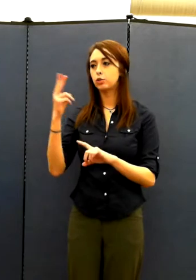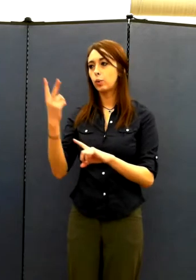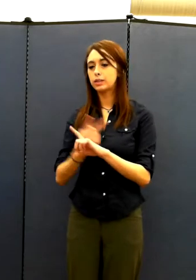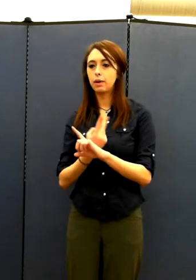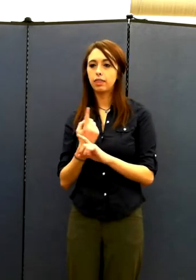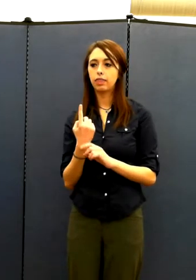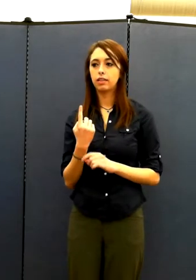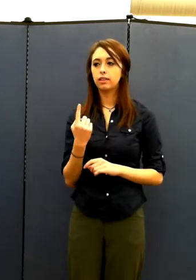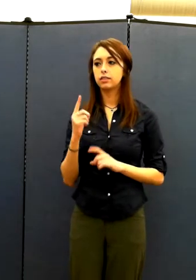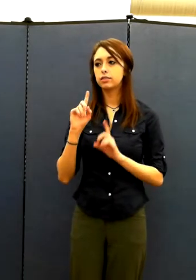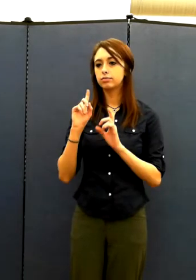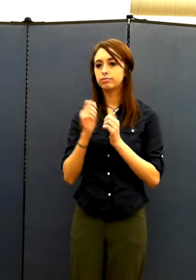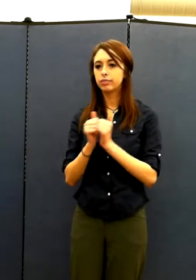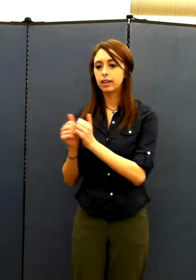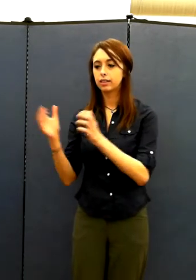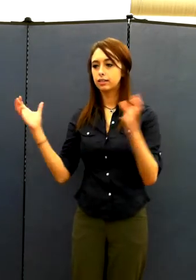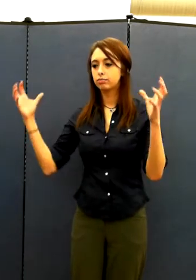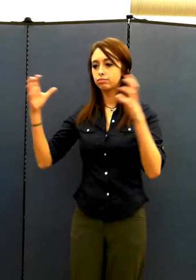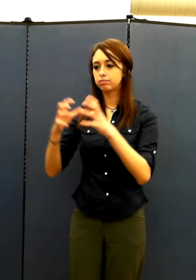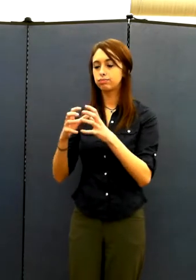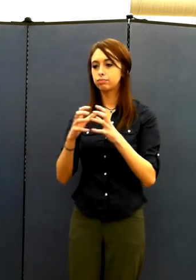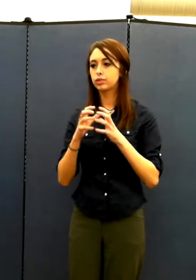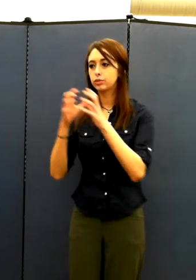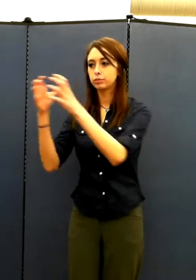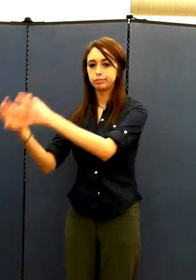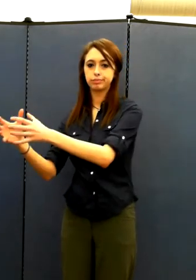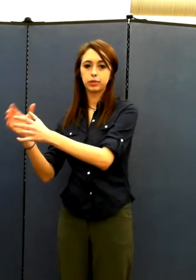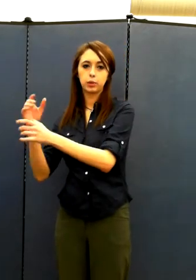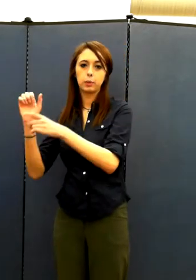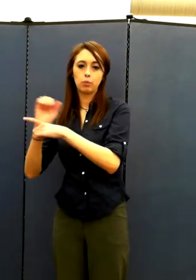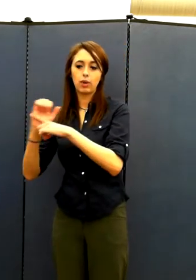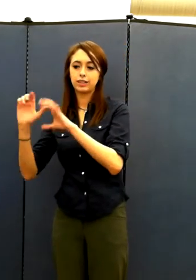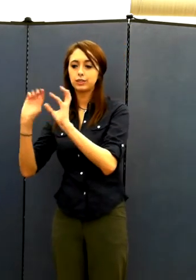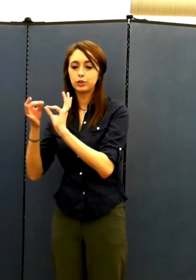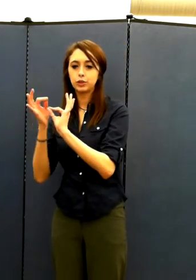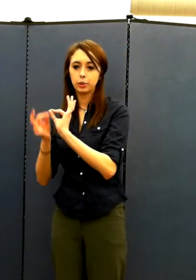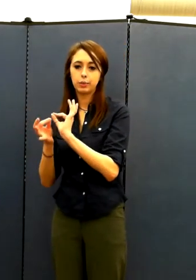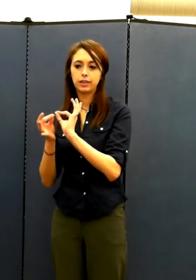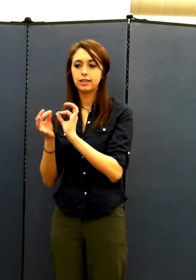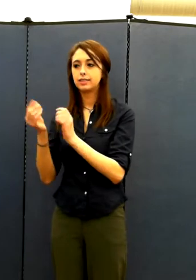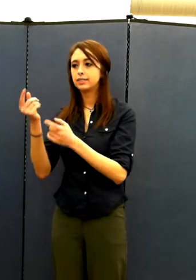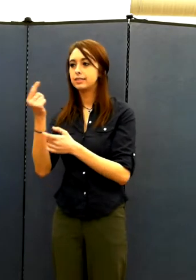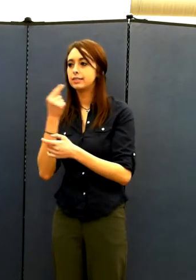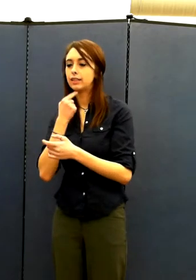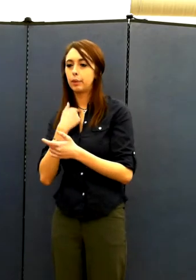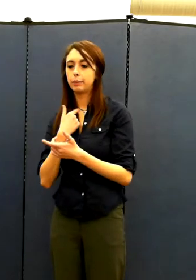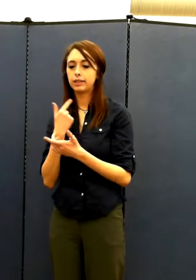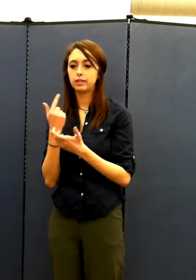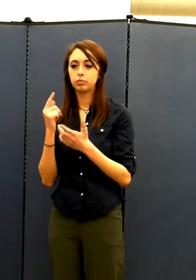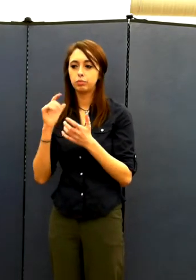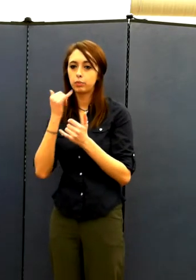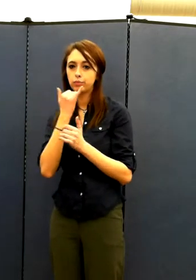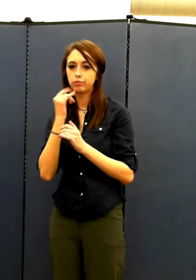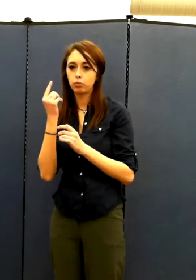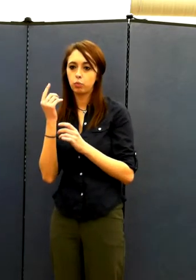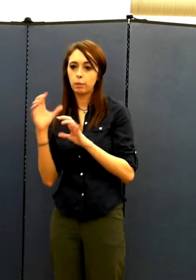and we'll pop in videos and practice interpreting, and then you can tell me what I'm doing wrong or how I can improve, vice versa, and